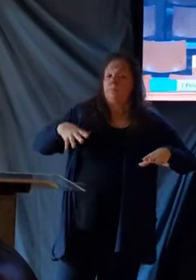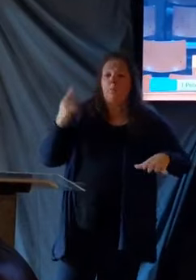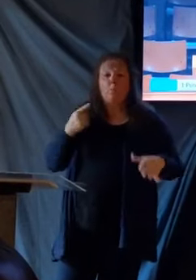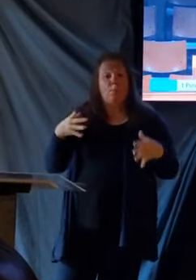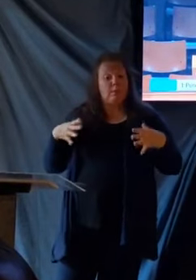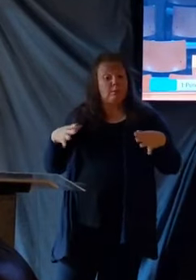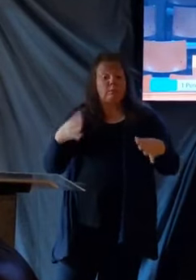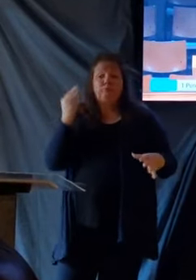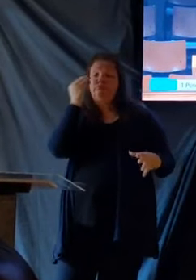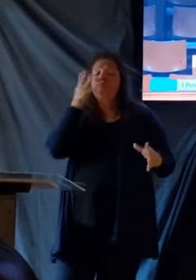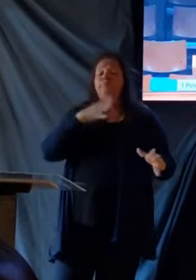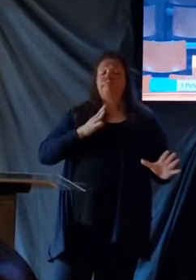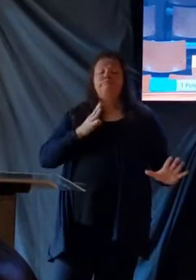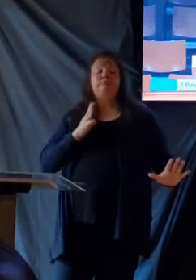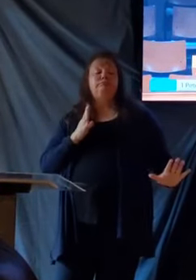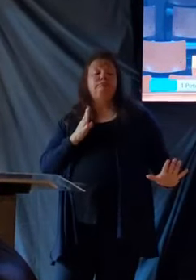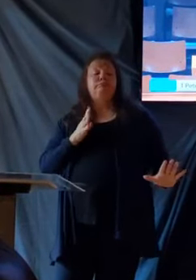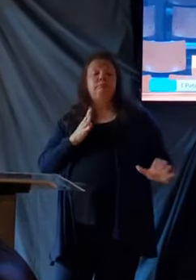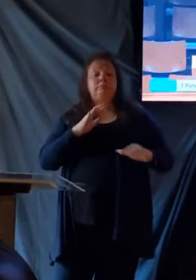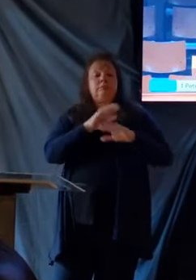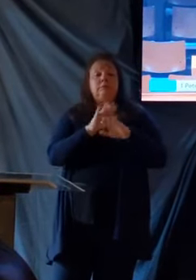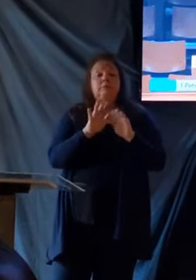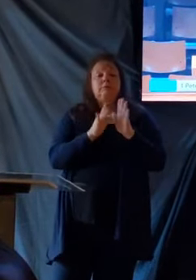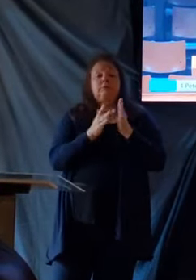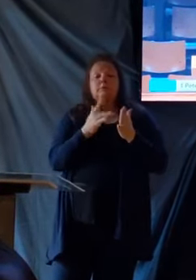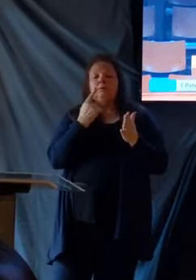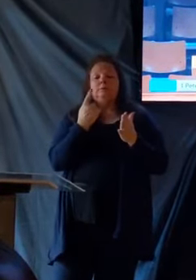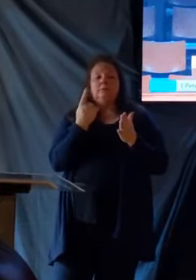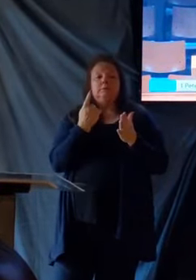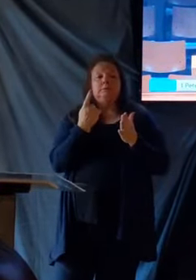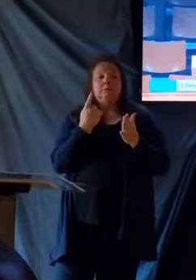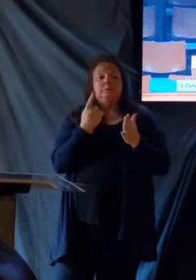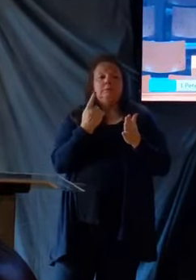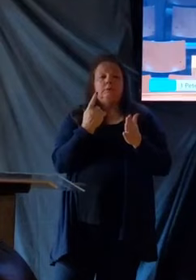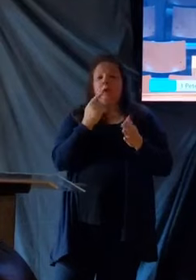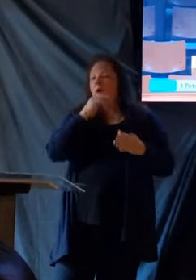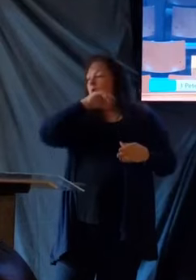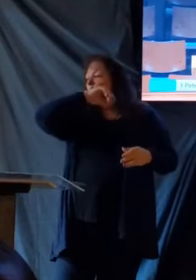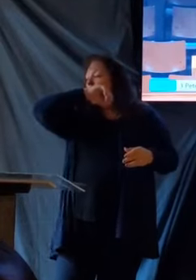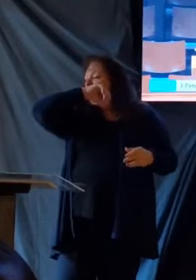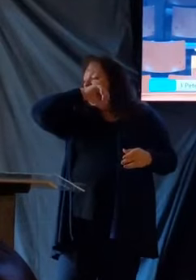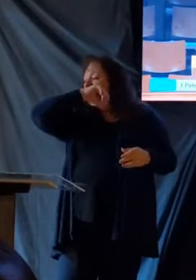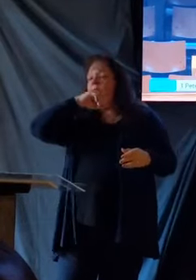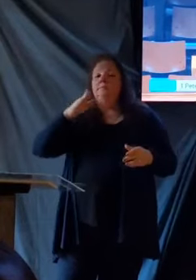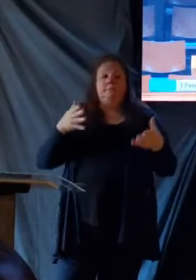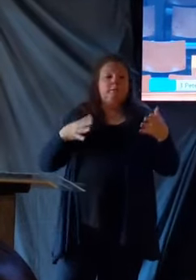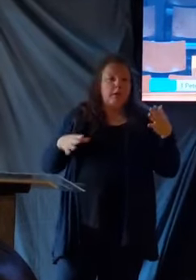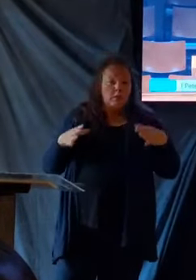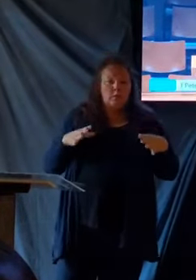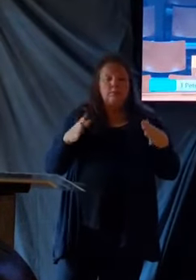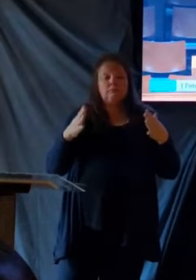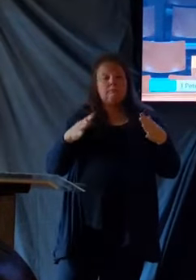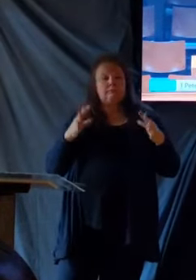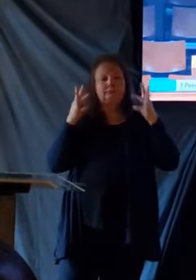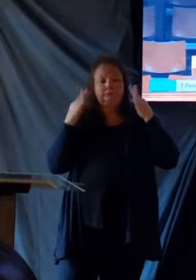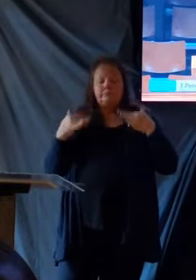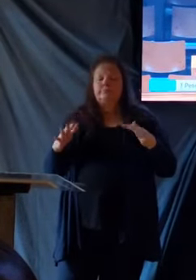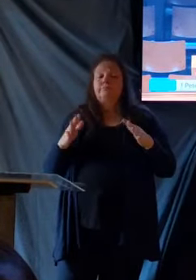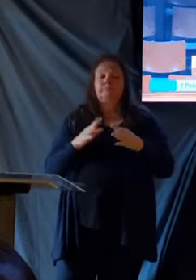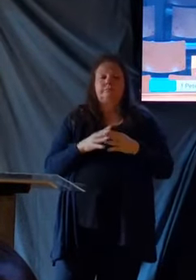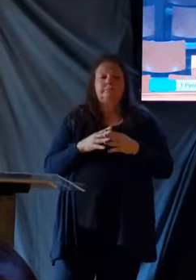external. And maybe our English Bible put merely, because that's obviously there, because you're going to put on clothes, which is the last